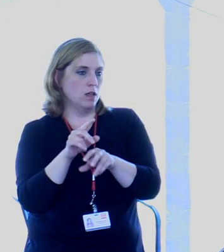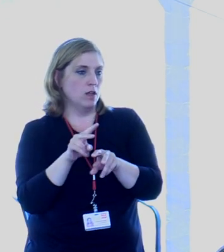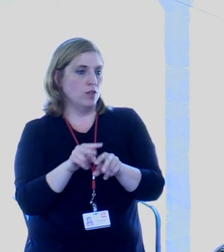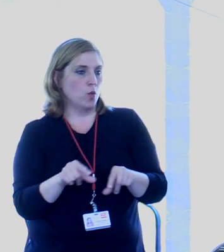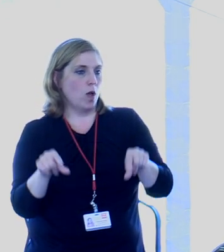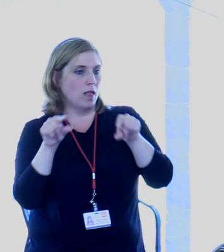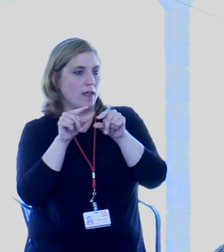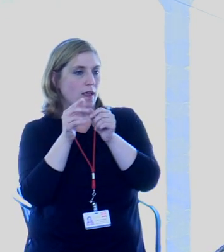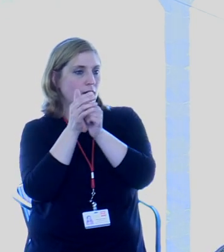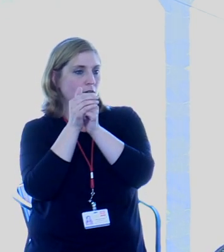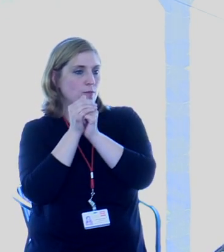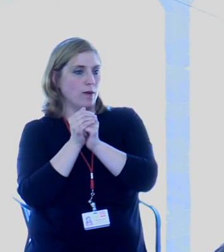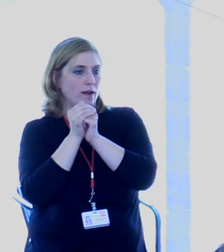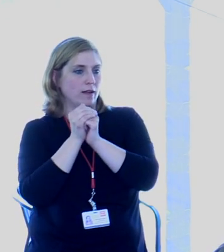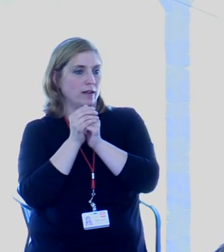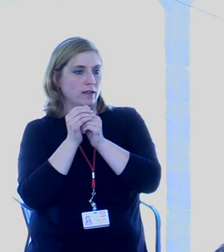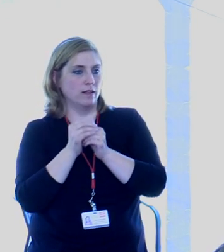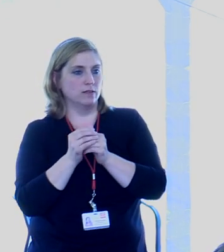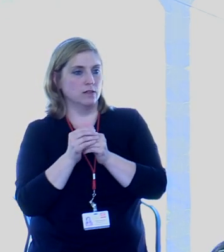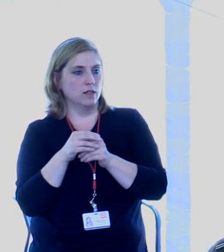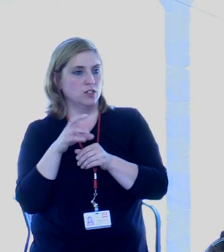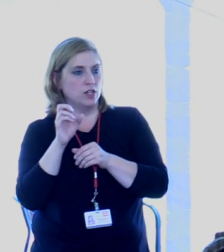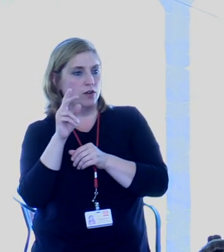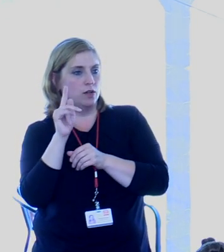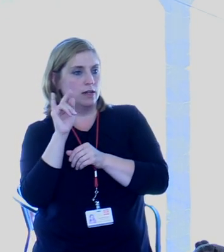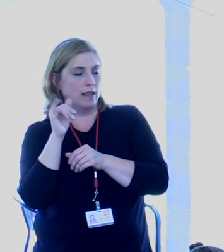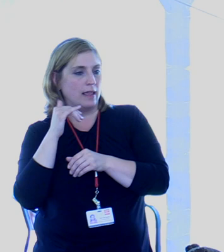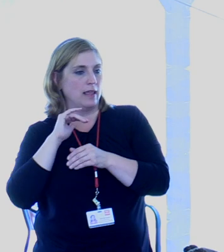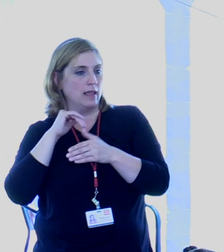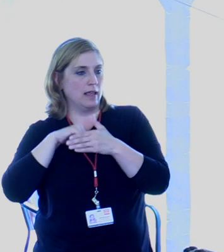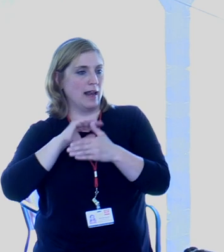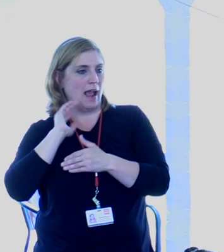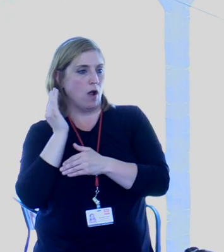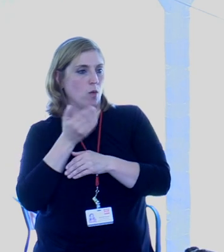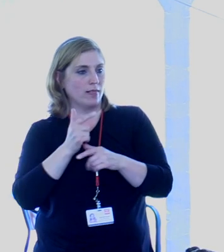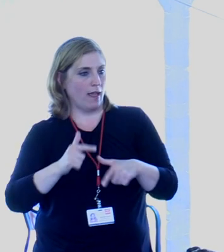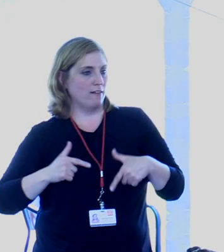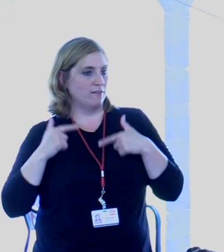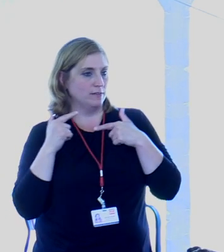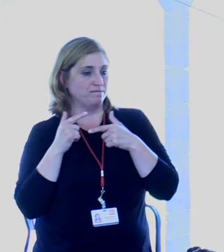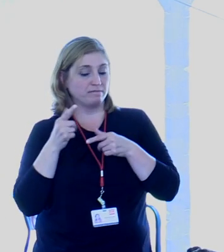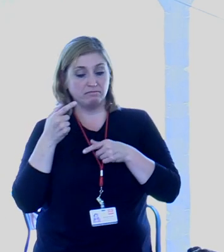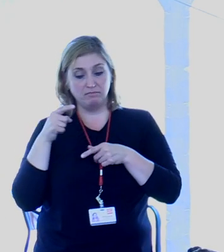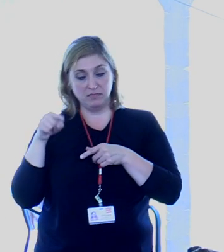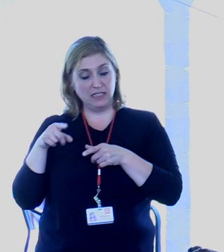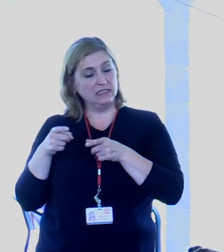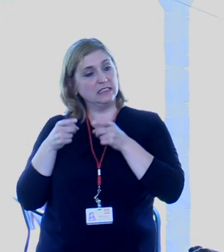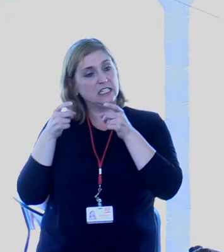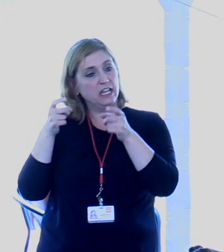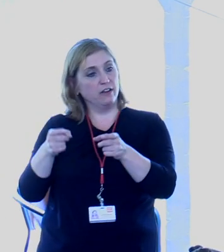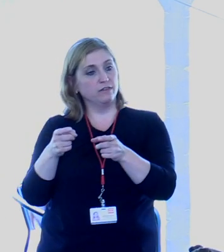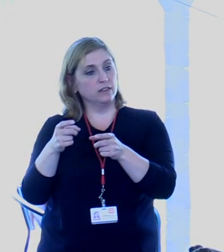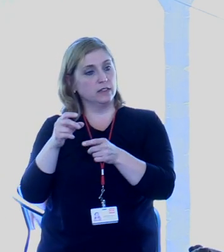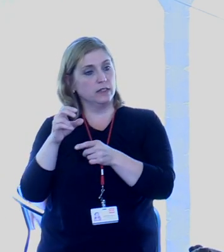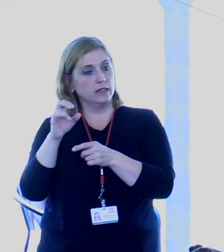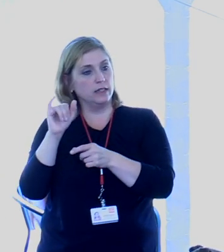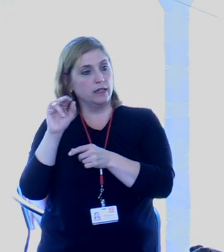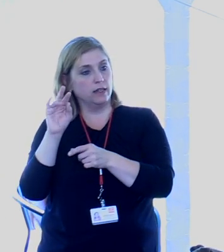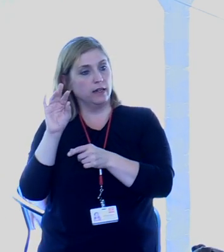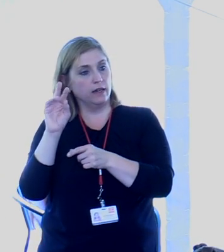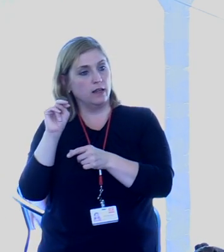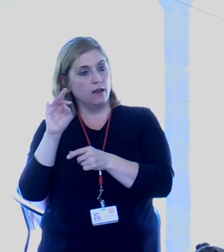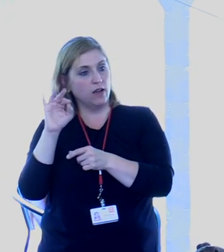measured by the growth of charity in our life. This is why I said this gift of infallible